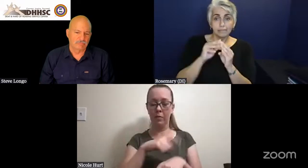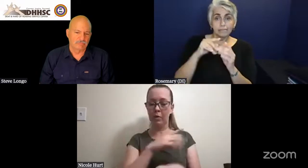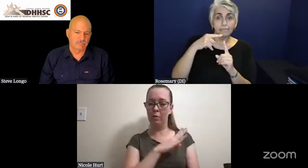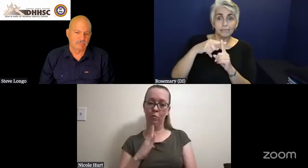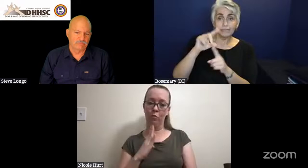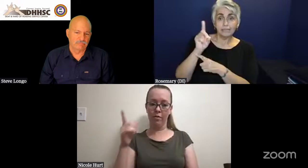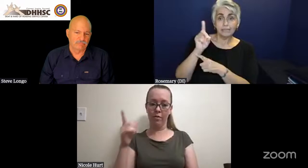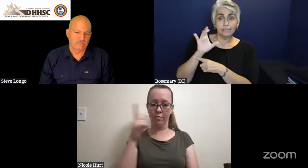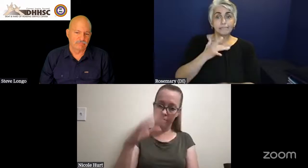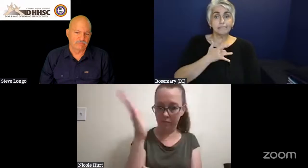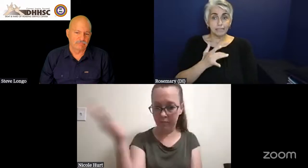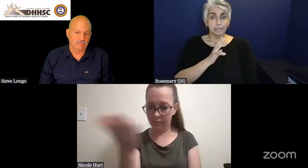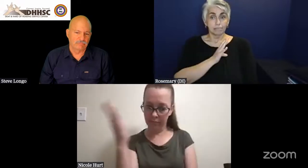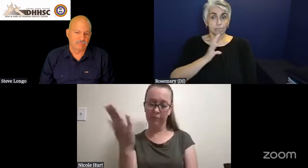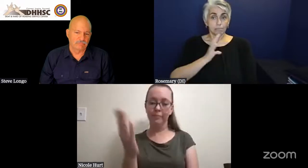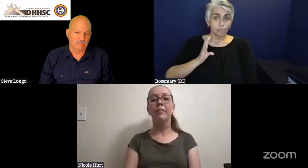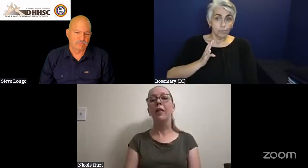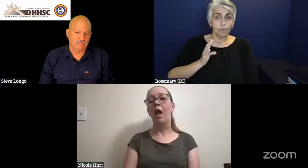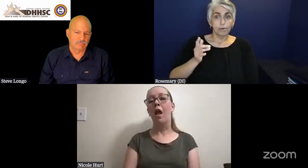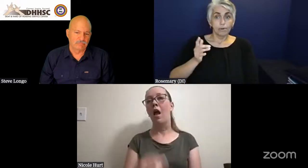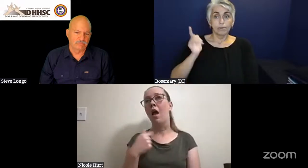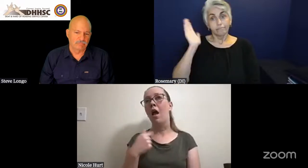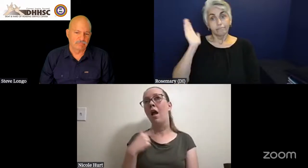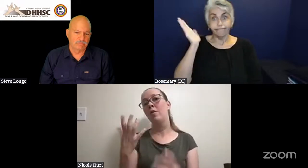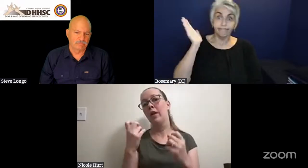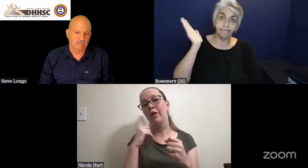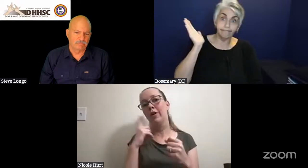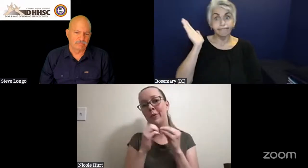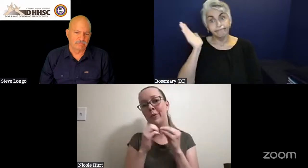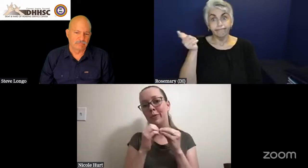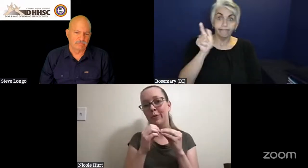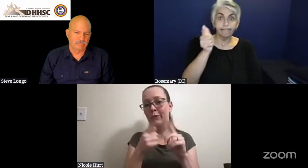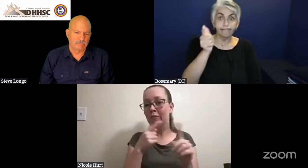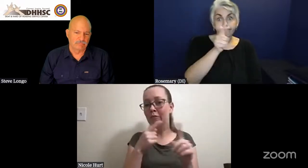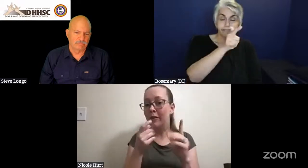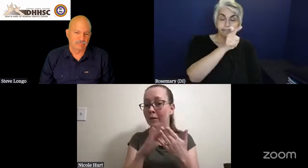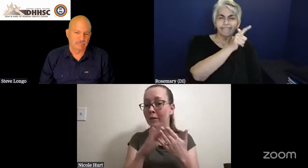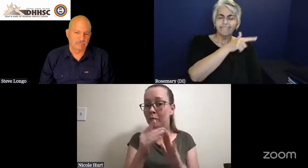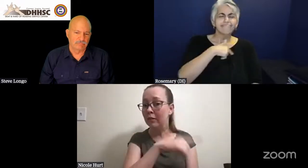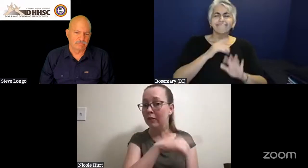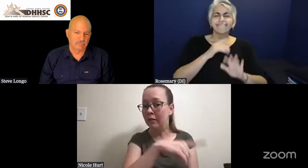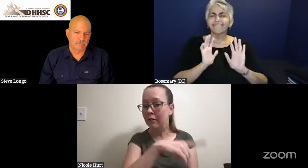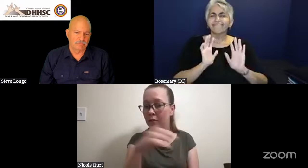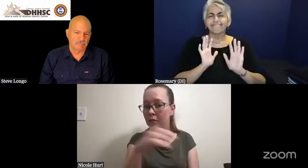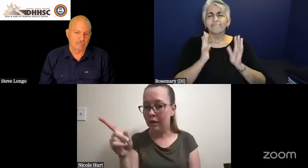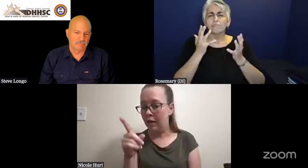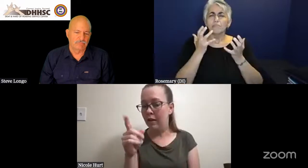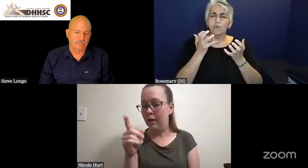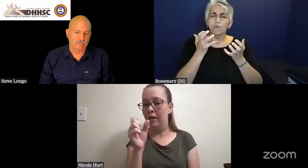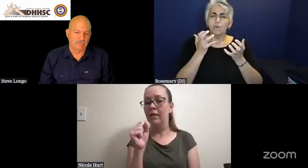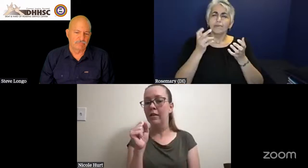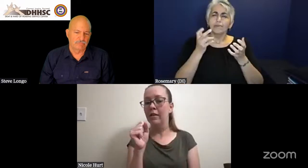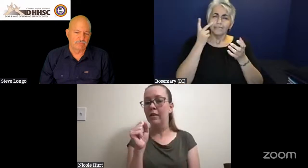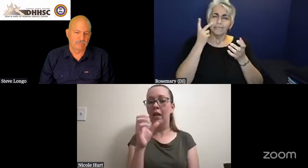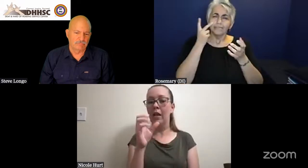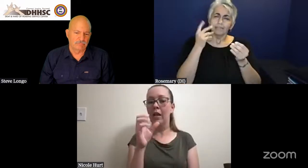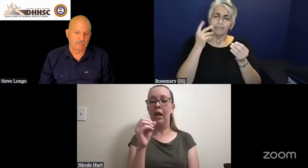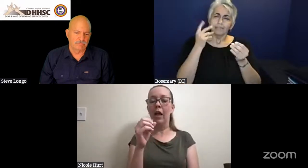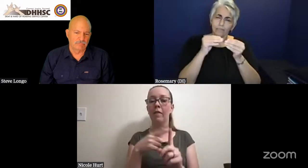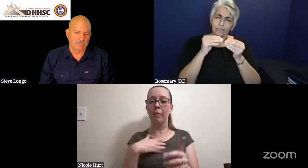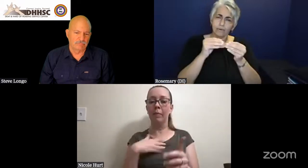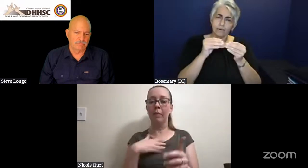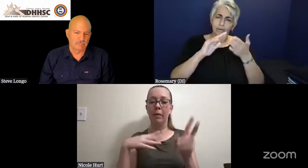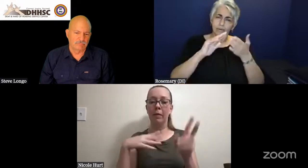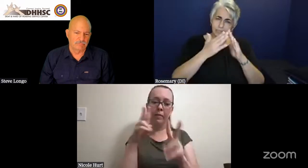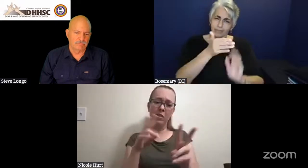the town hall meeting and DHHSC, at the town hall meeting, the board members